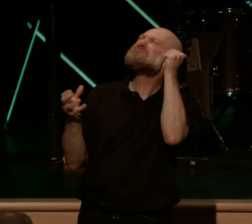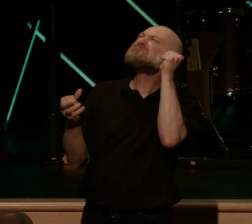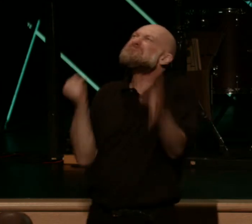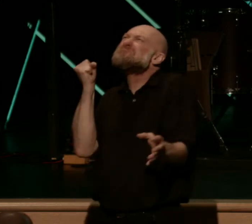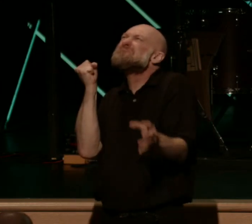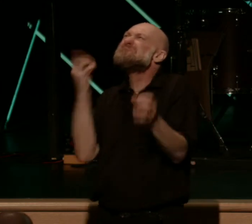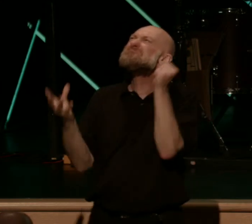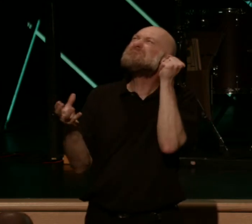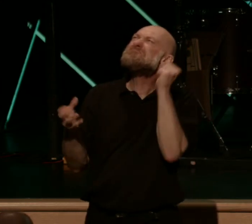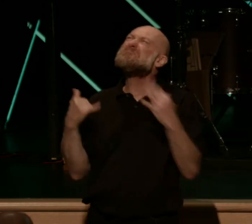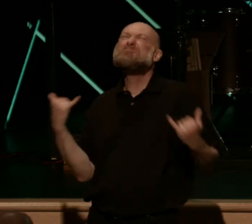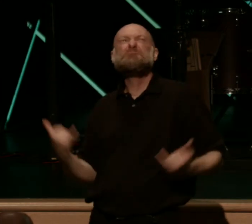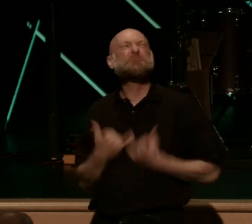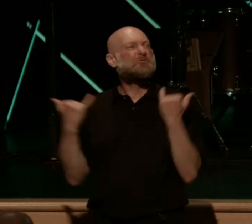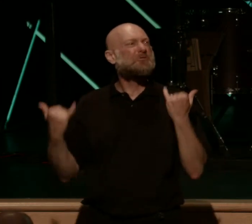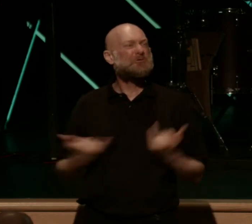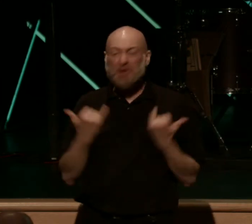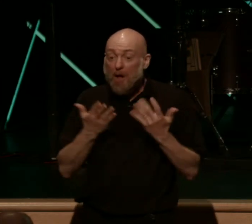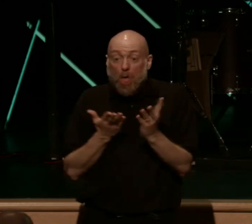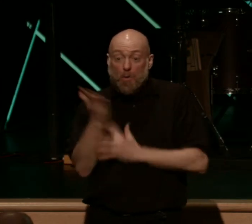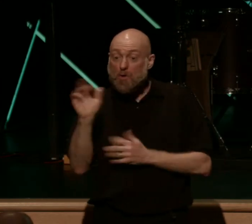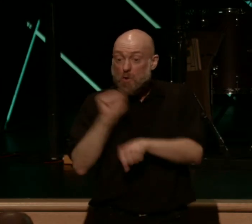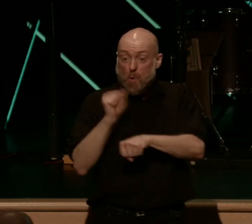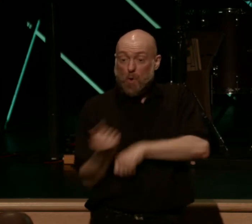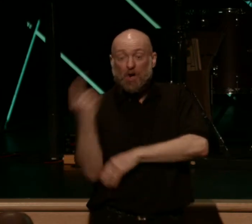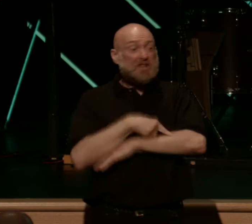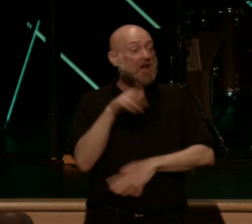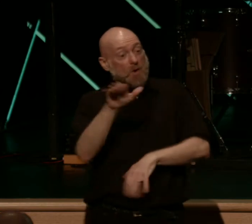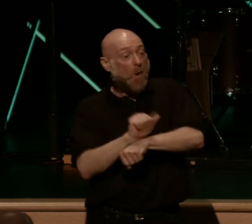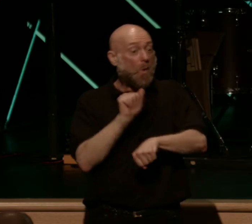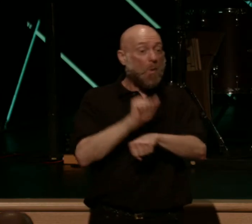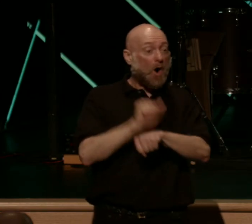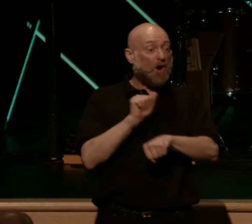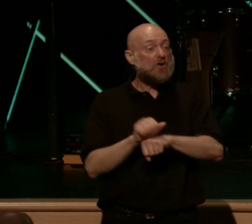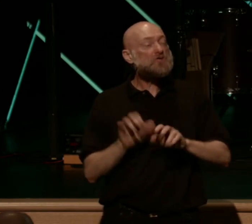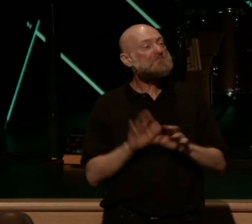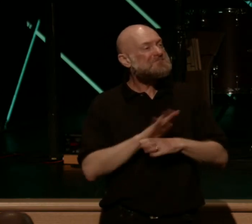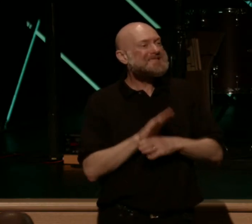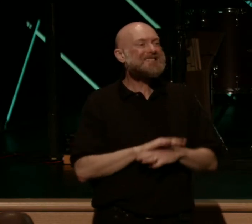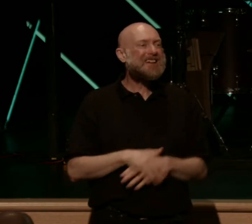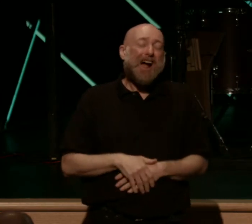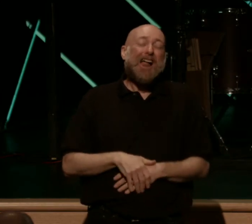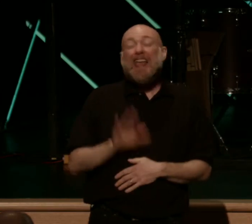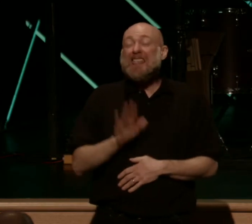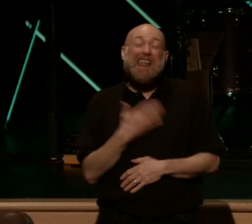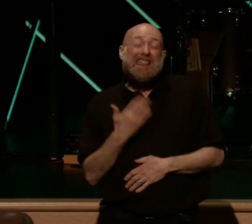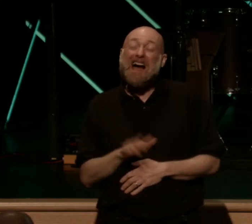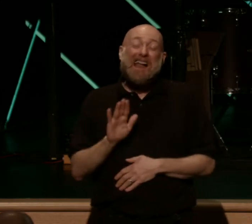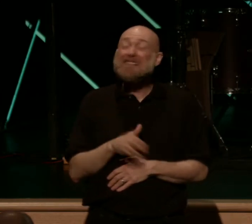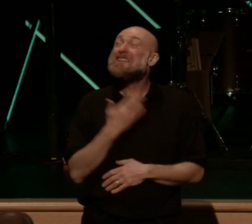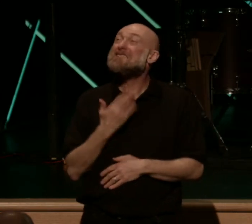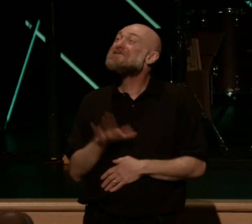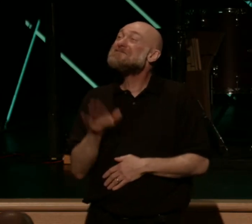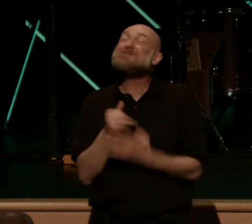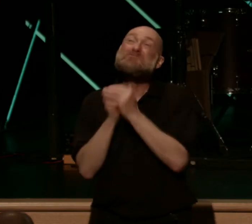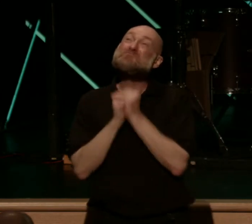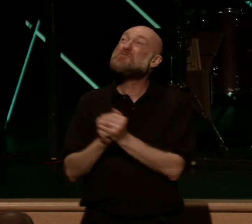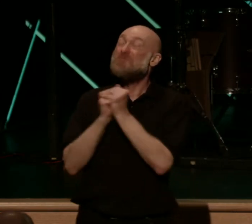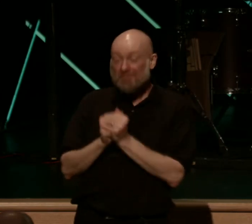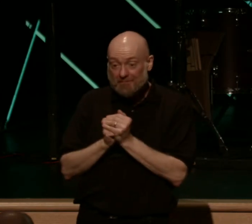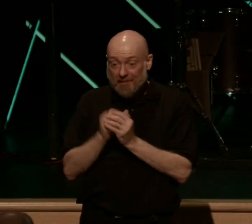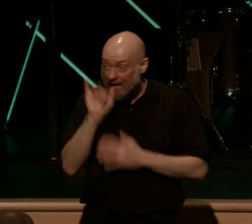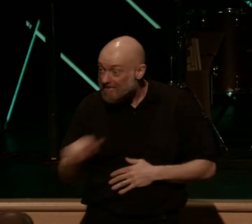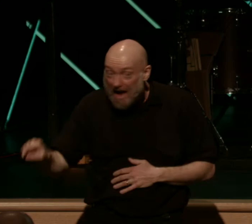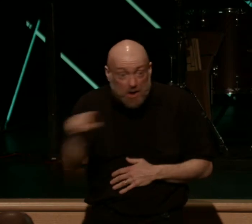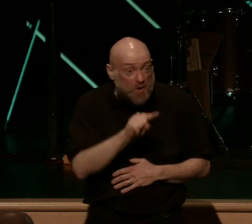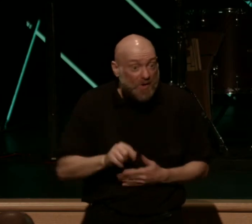have joy in your heart as you go throughout your workday, as you are going about your tasks? Do you catch yourself? Are you just singing a song of worship? Does that